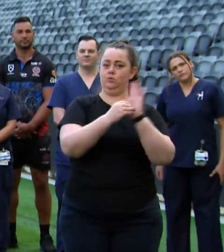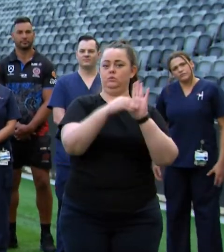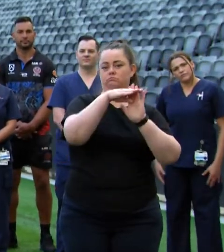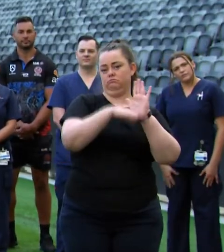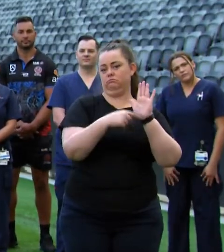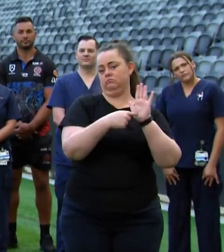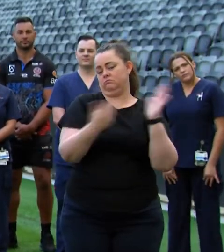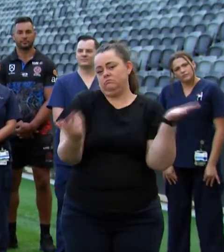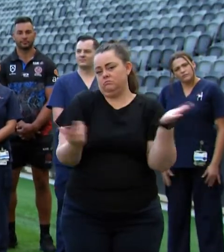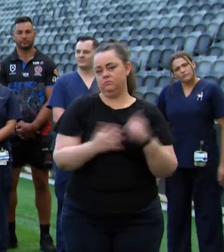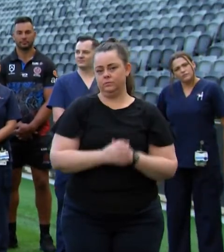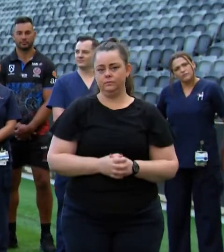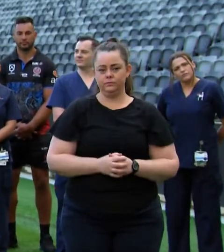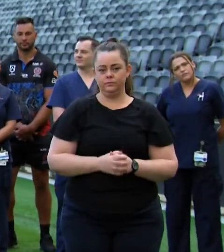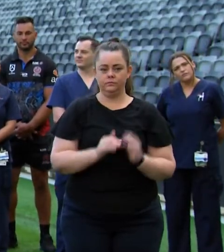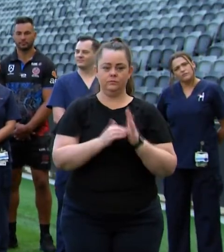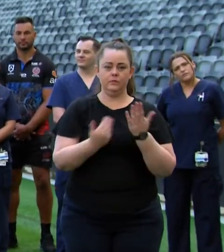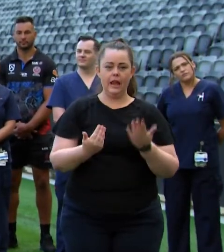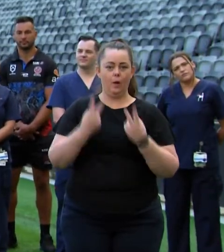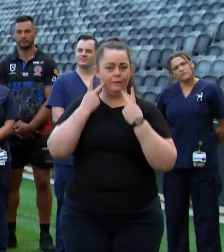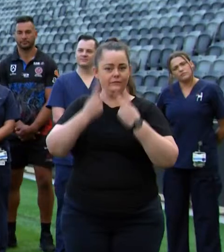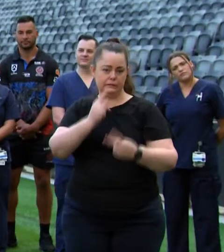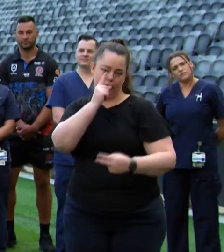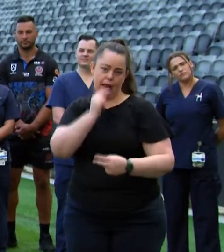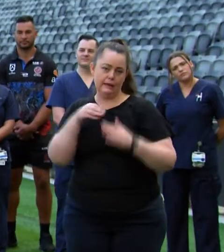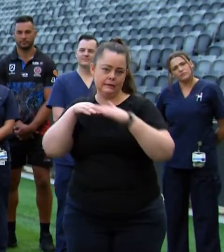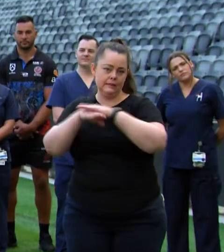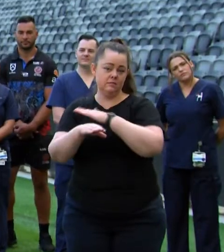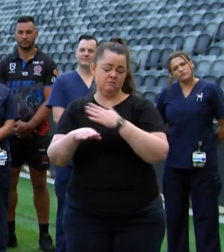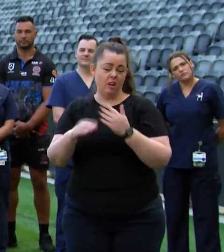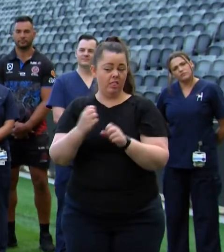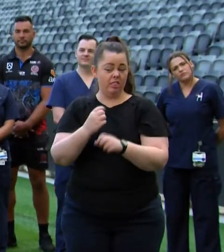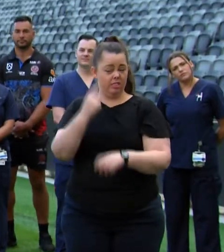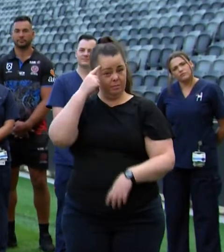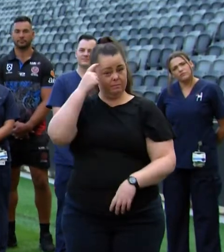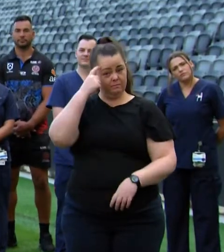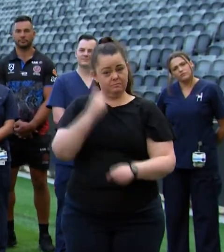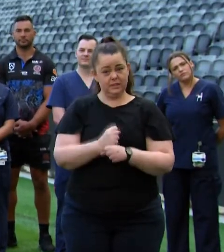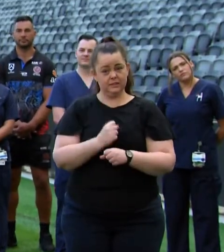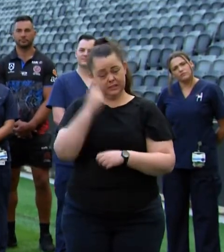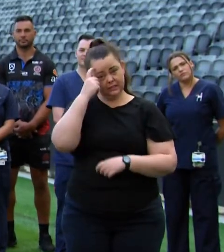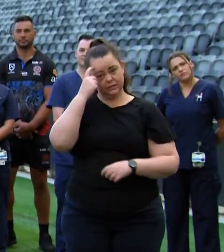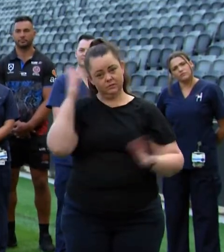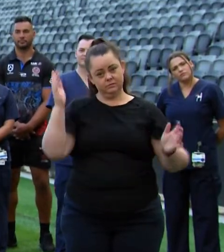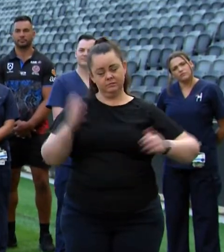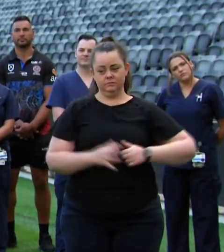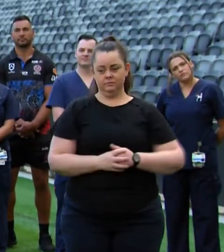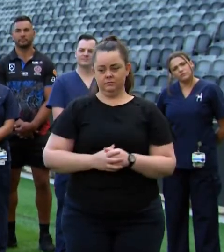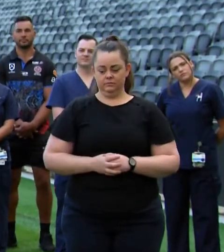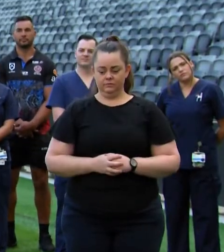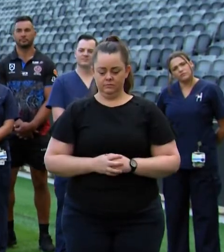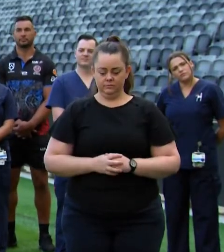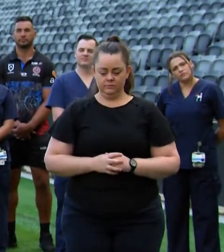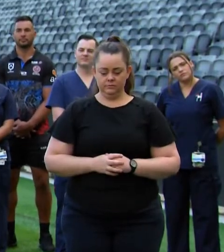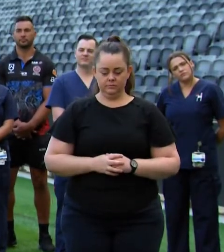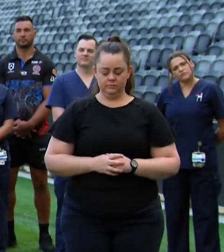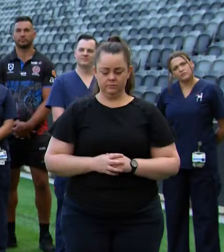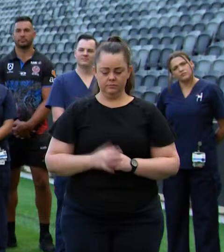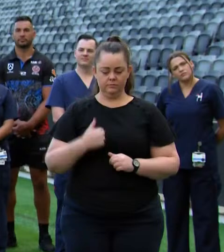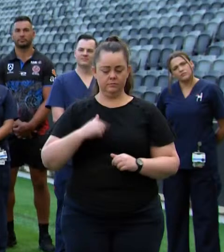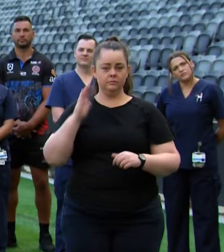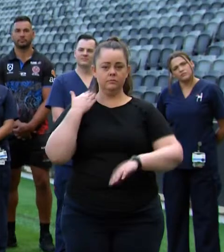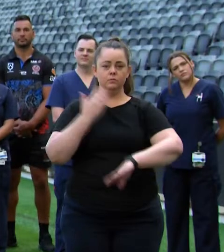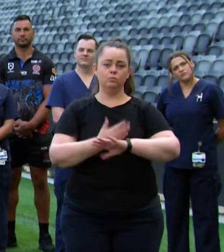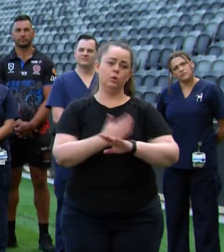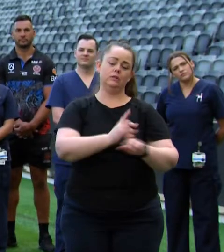of allowing visitors in. I think it makes good sense. It was also the examples that, I mean, I've worked in many